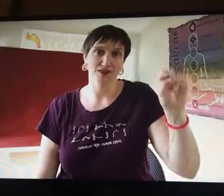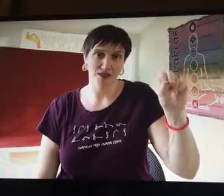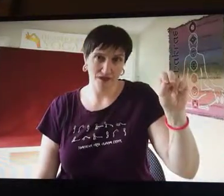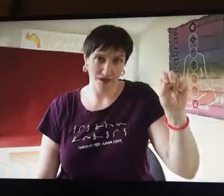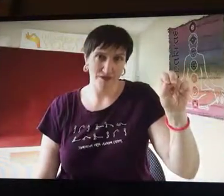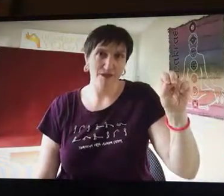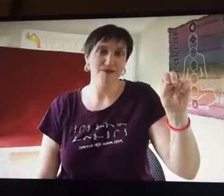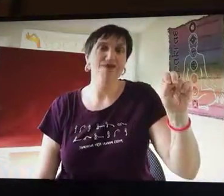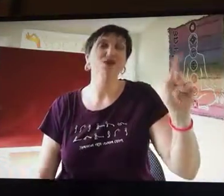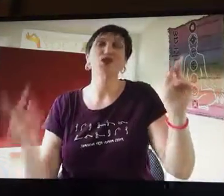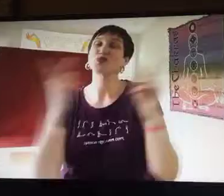and the other is meditation.